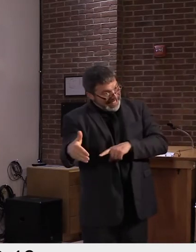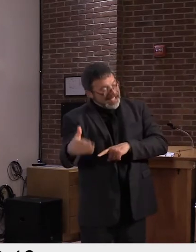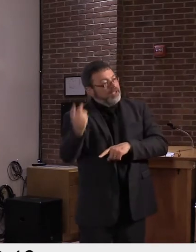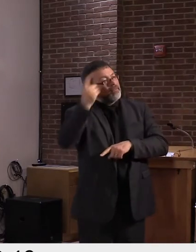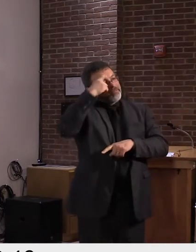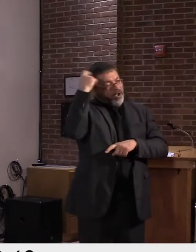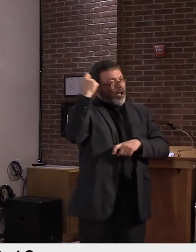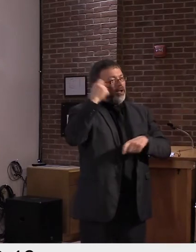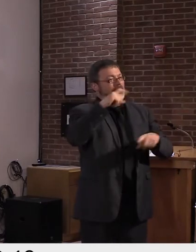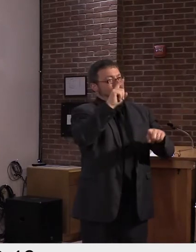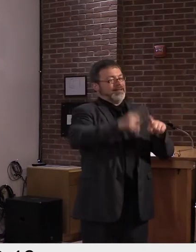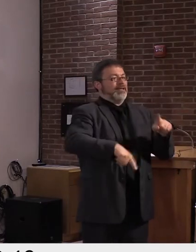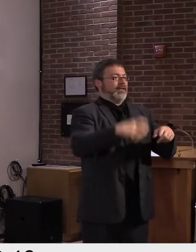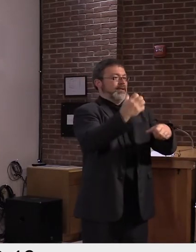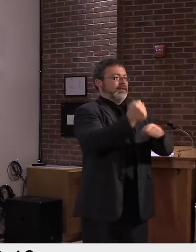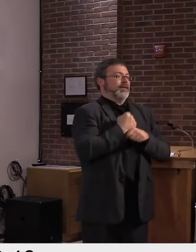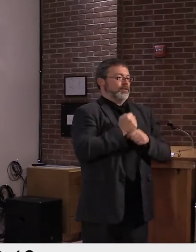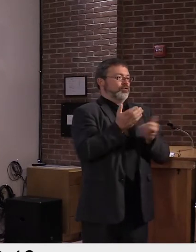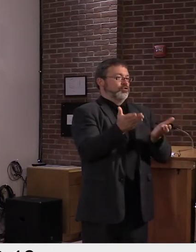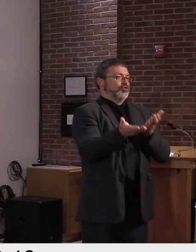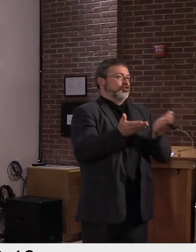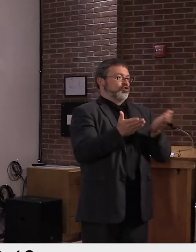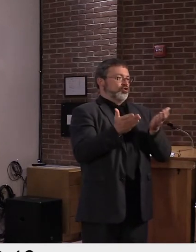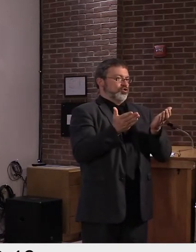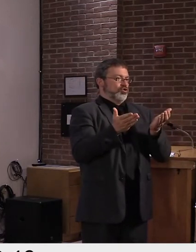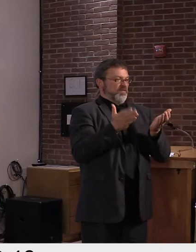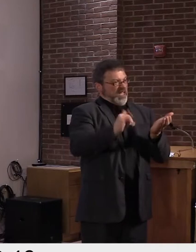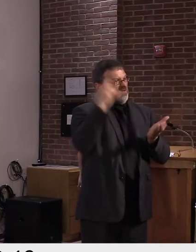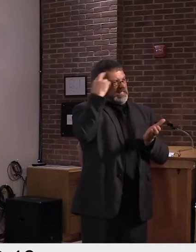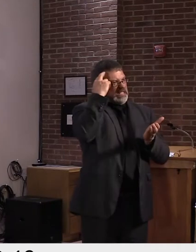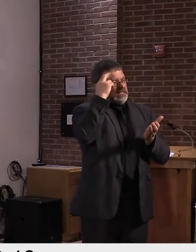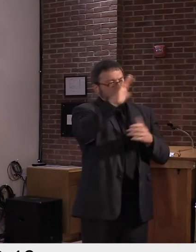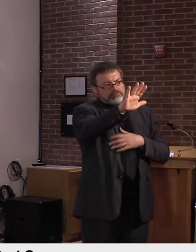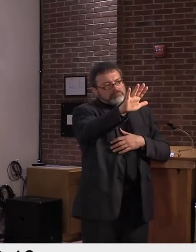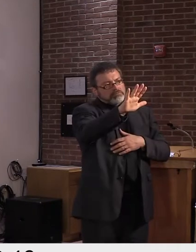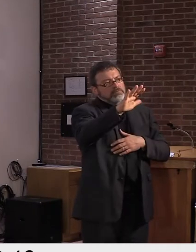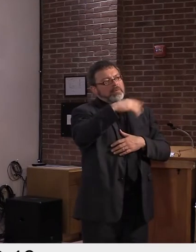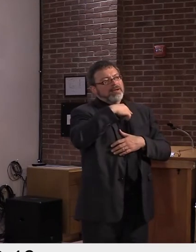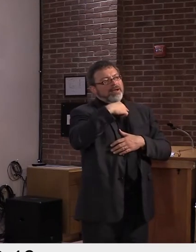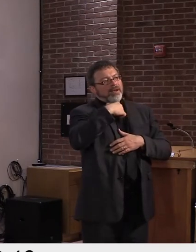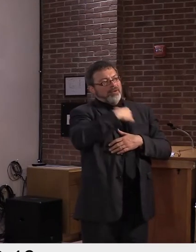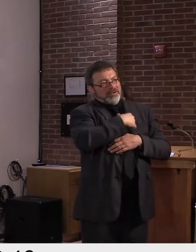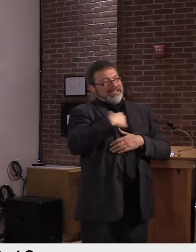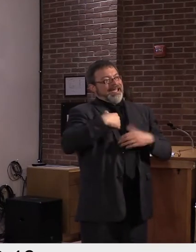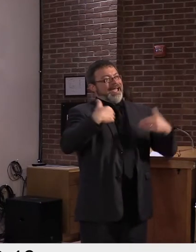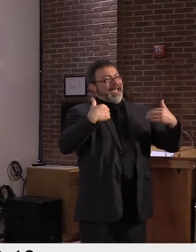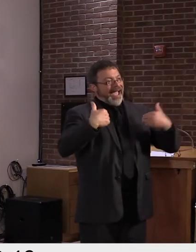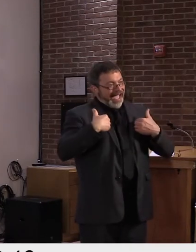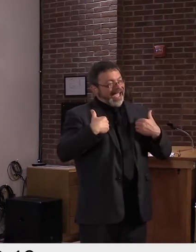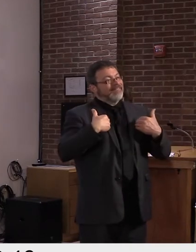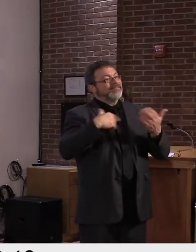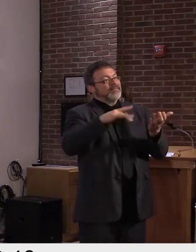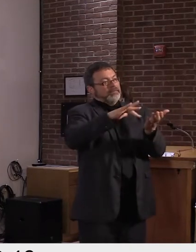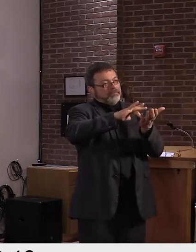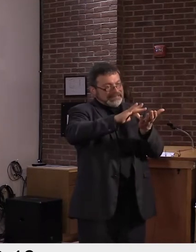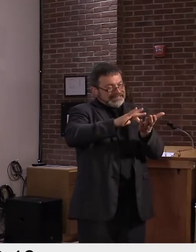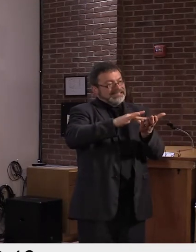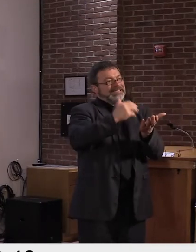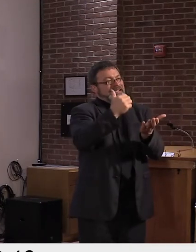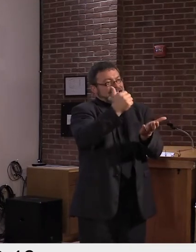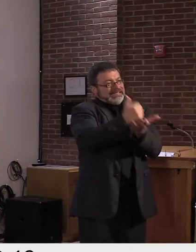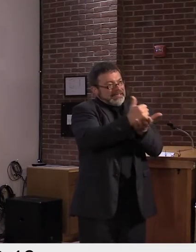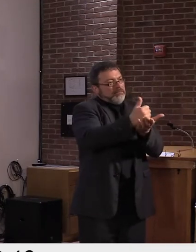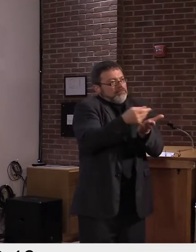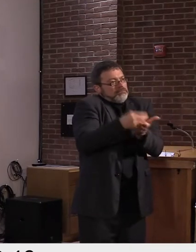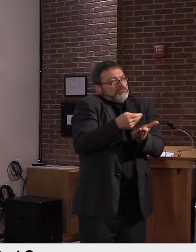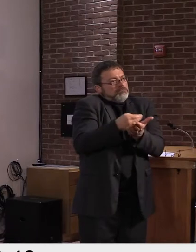are dangerous instead of using MAT, because all efforts were made to still continue the supply of MAT, if